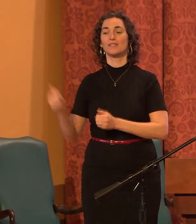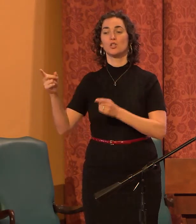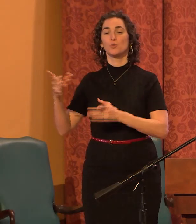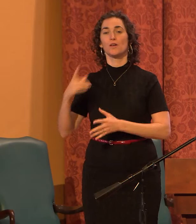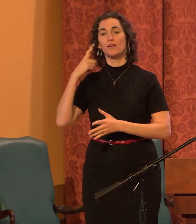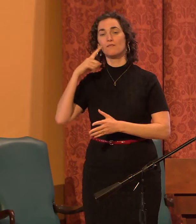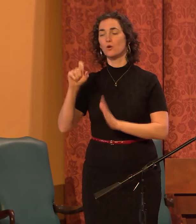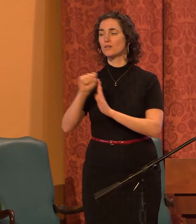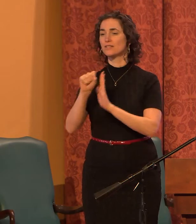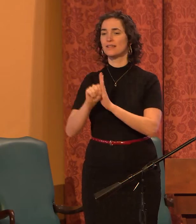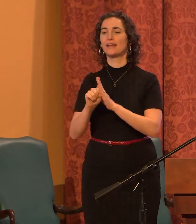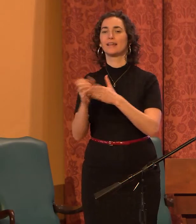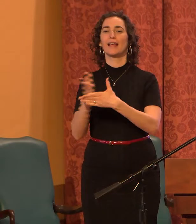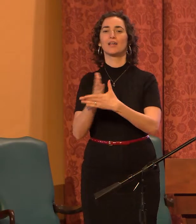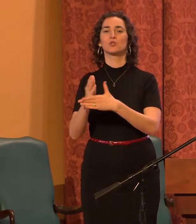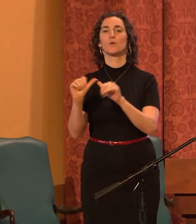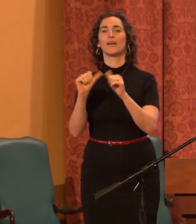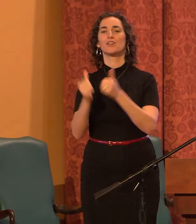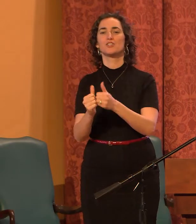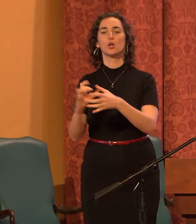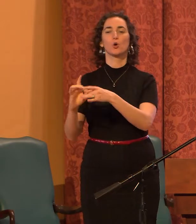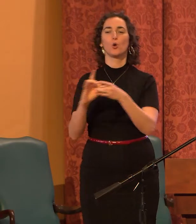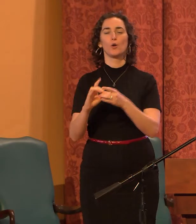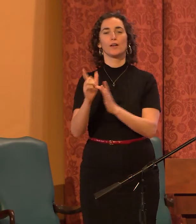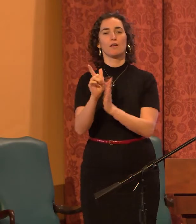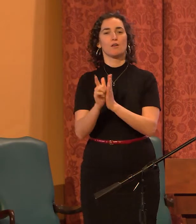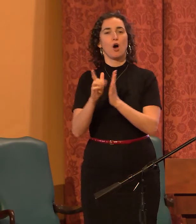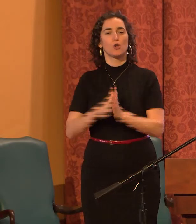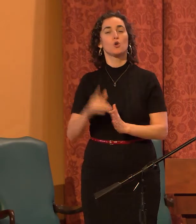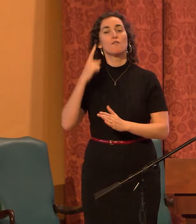State Interagency Coordinating Council for